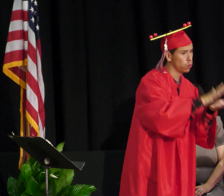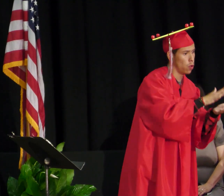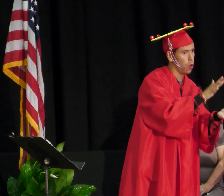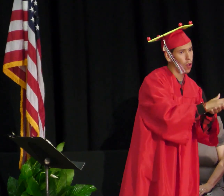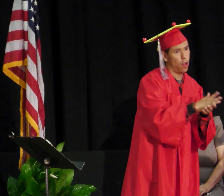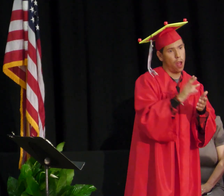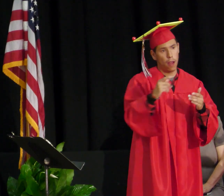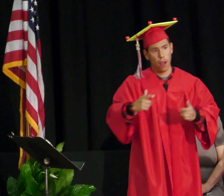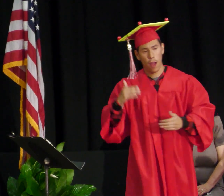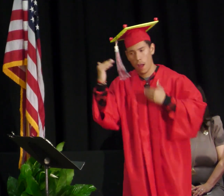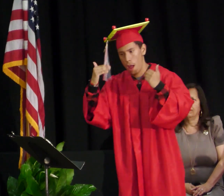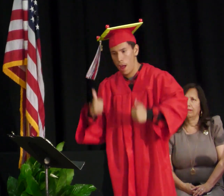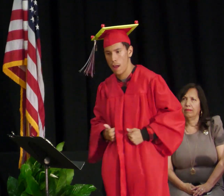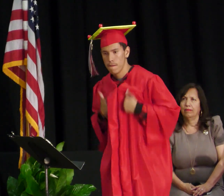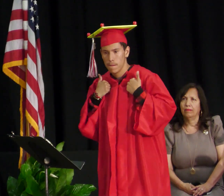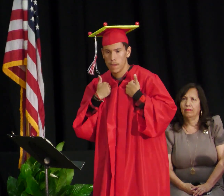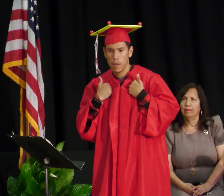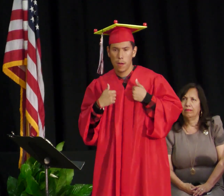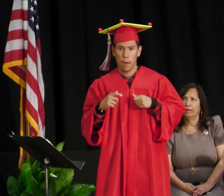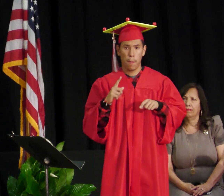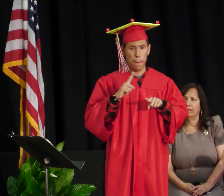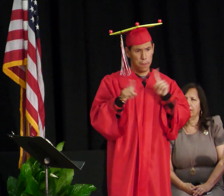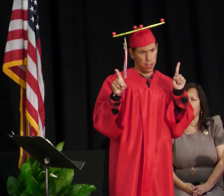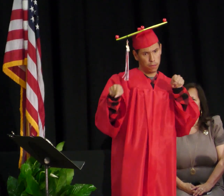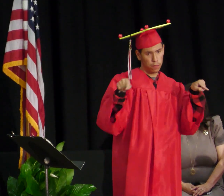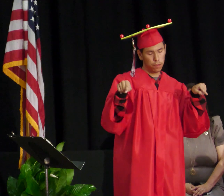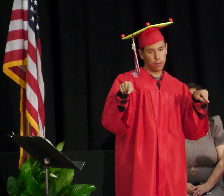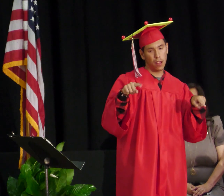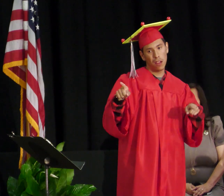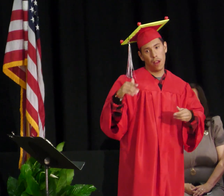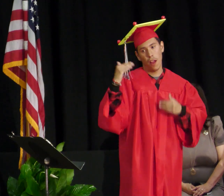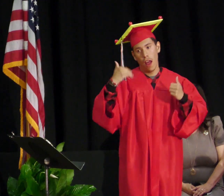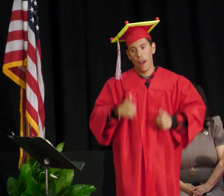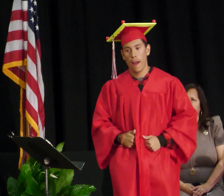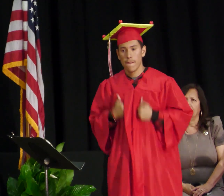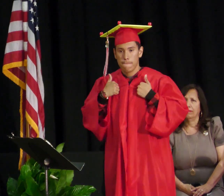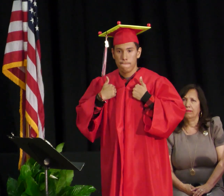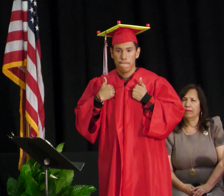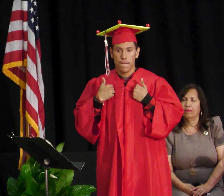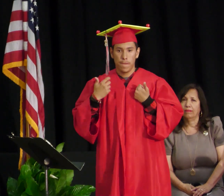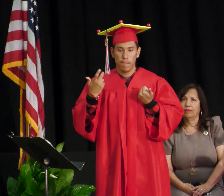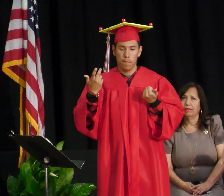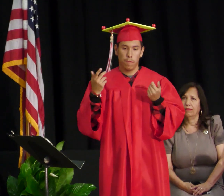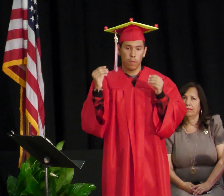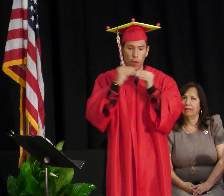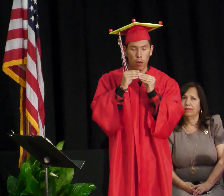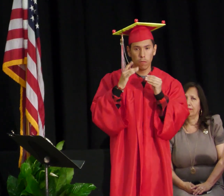Learning how to think really means learning how to be more aware,